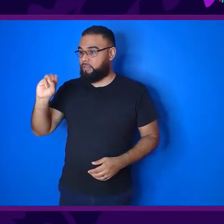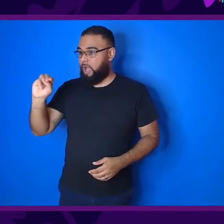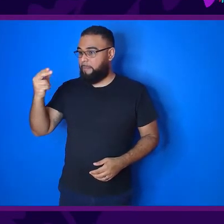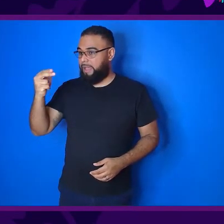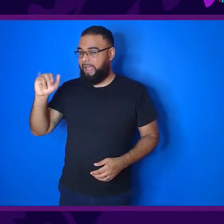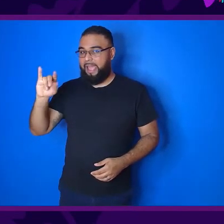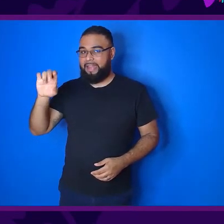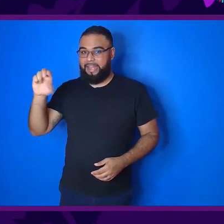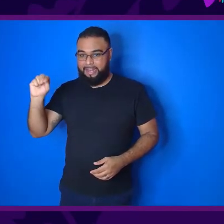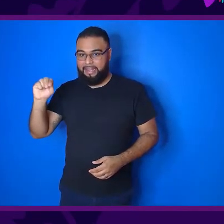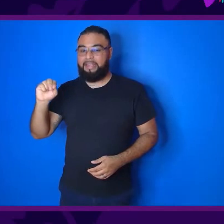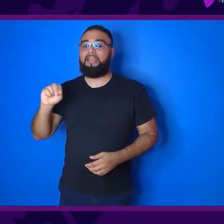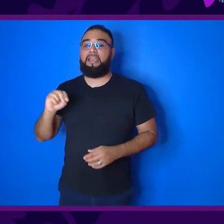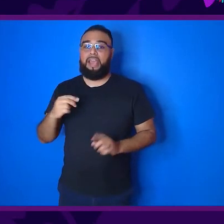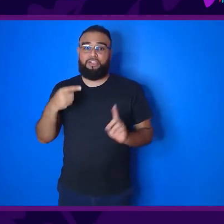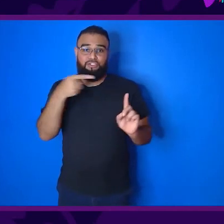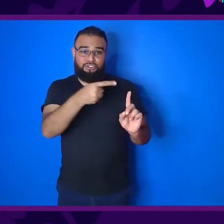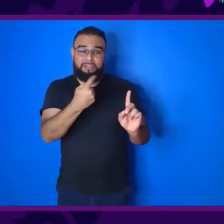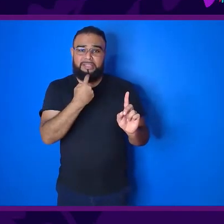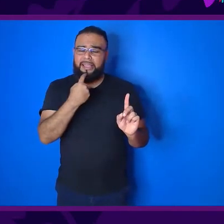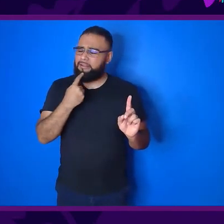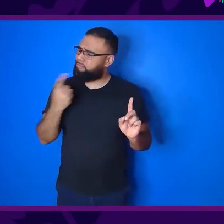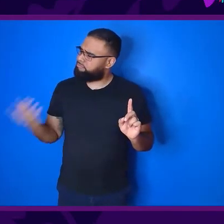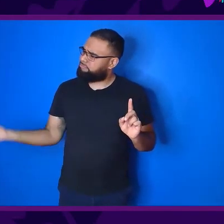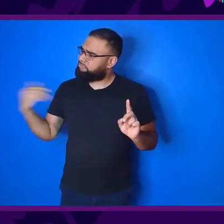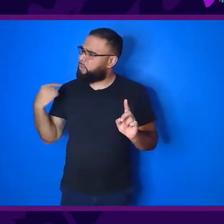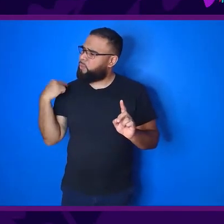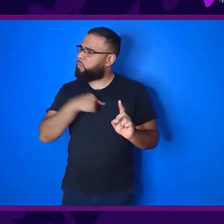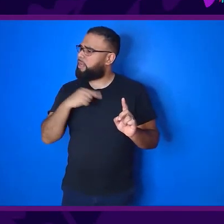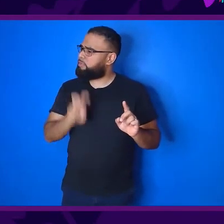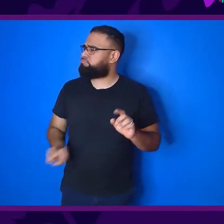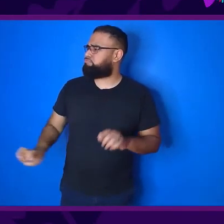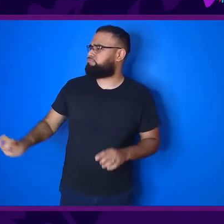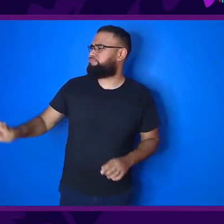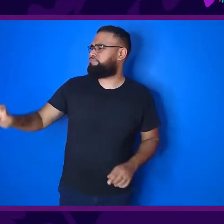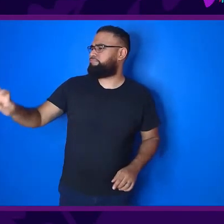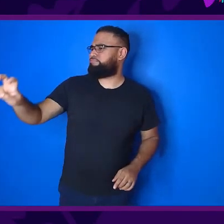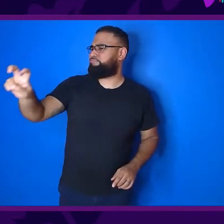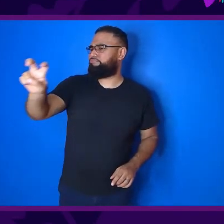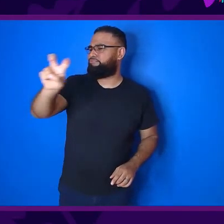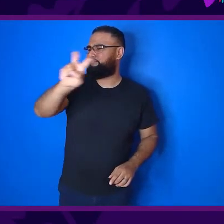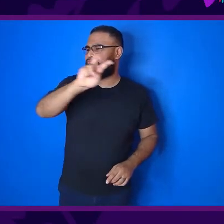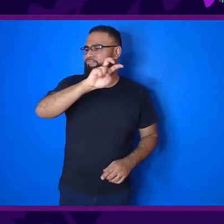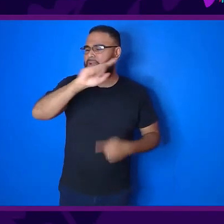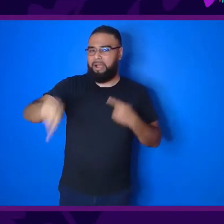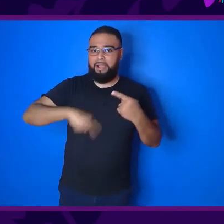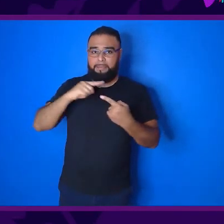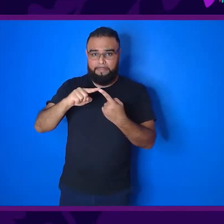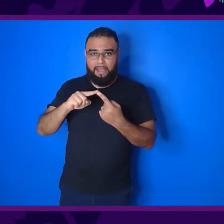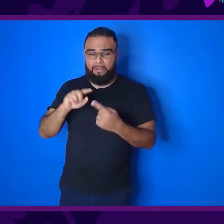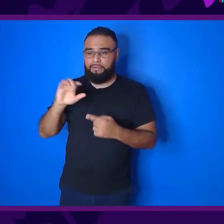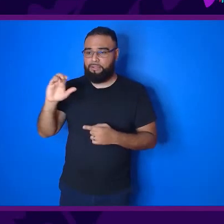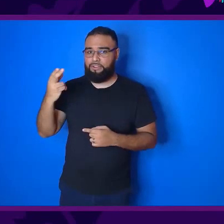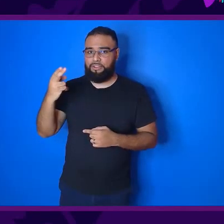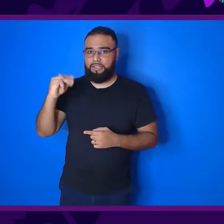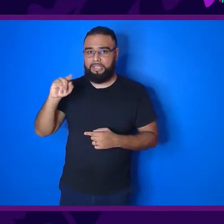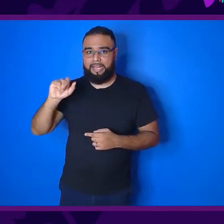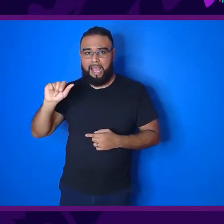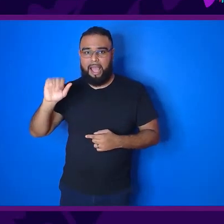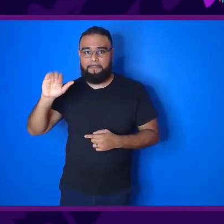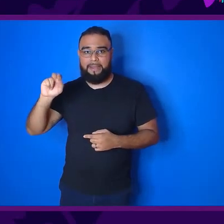we're going to go across country and just tell people to boycott Chiquita Banana. Guess what? 2 days later, the company